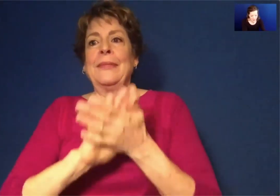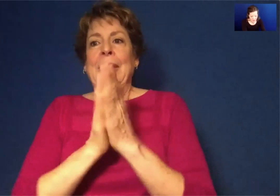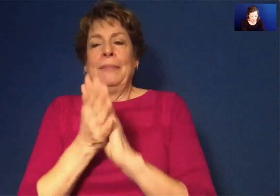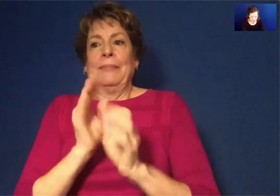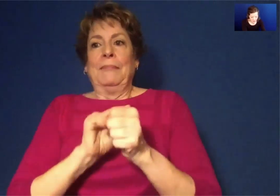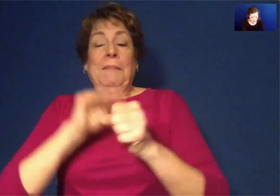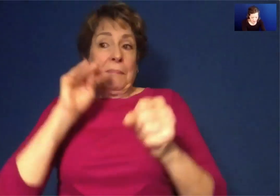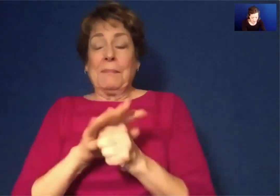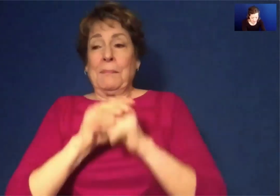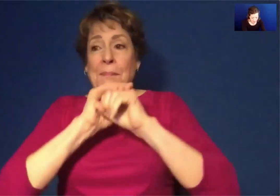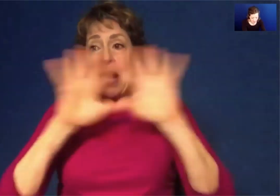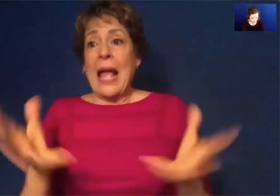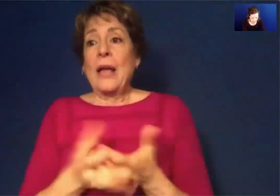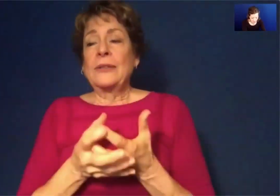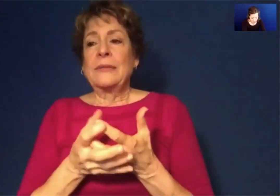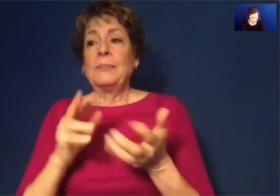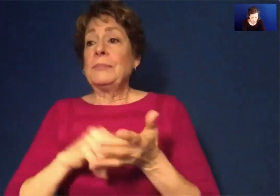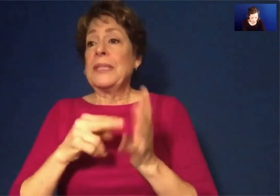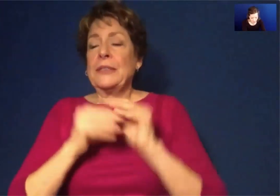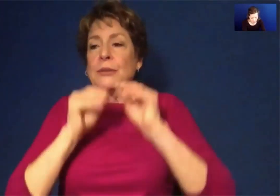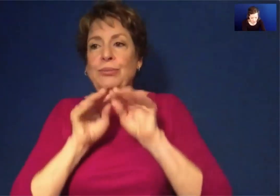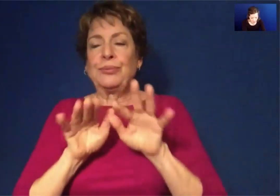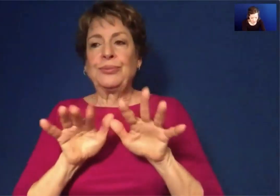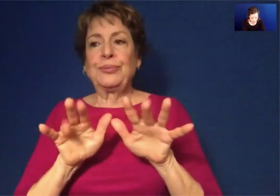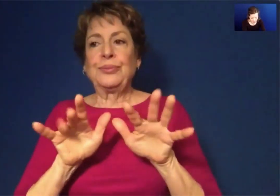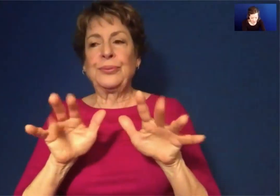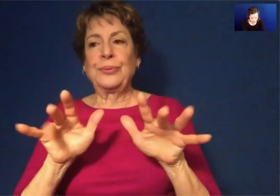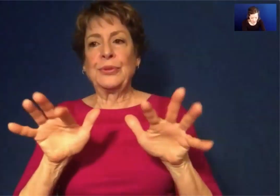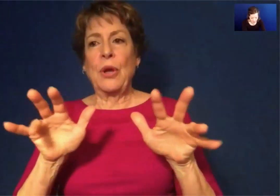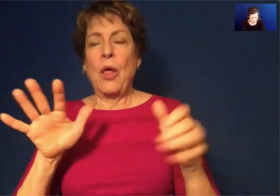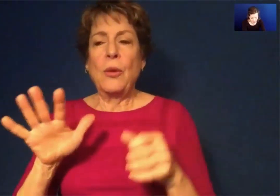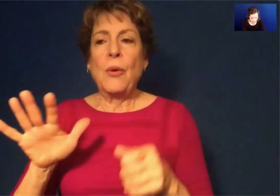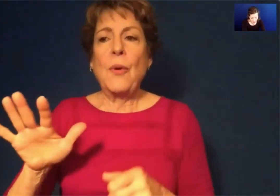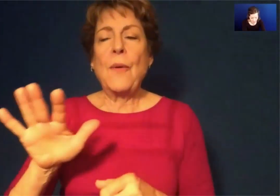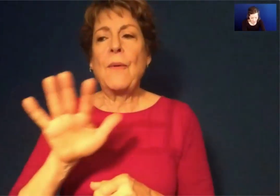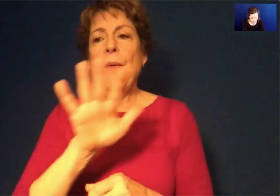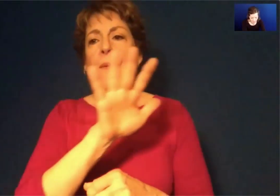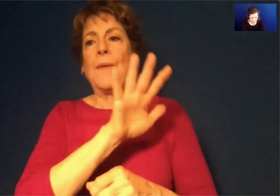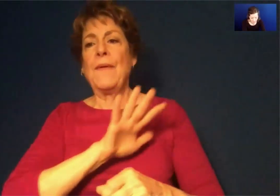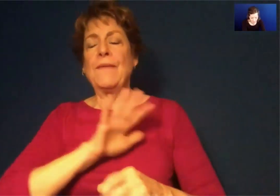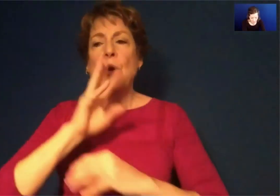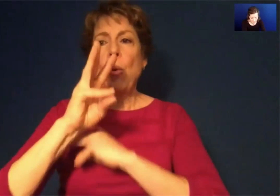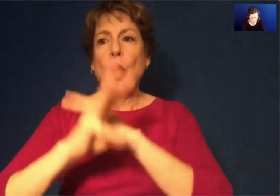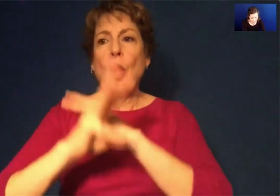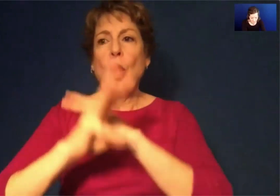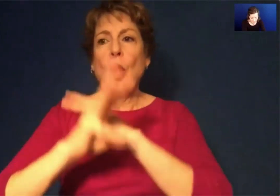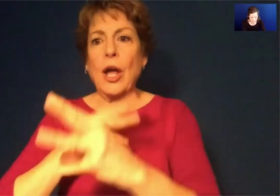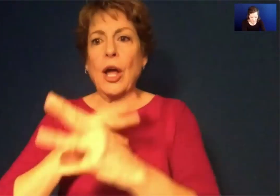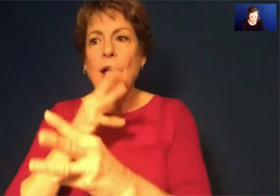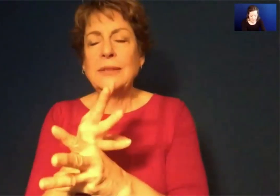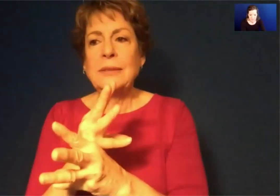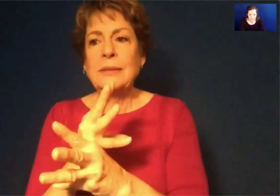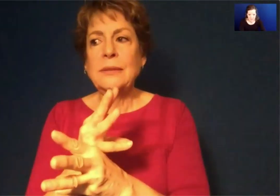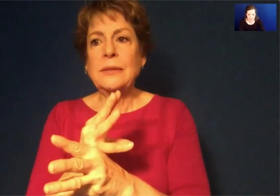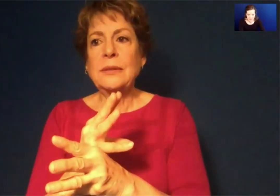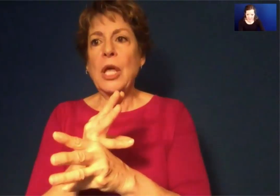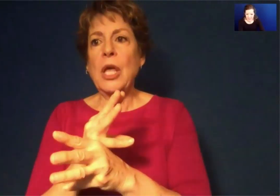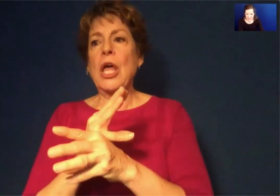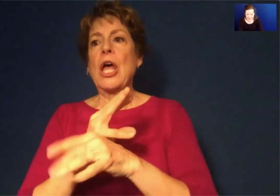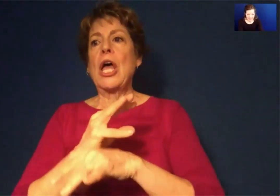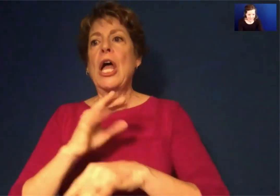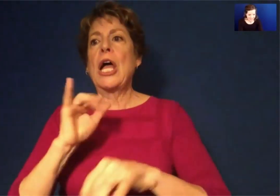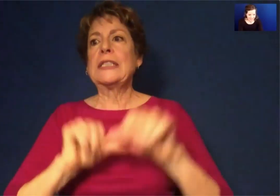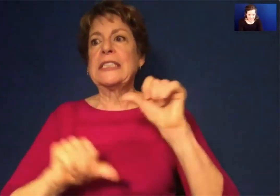Bird. COVID-19 has become a pandemic, and that means it's spread to large numbers of people all over the world. But there are scientists